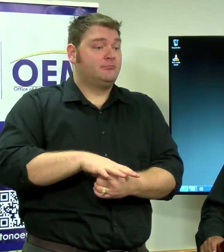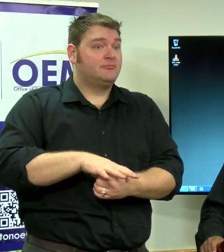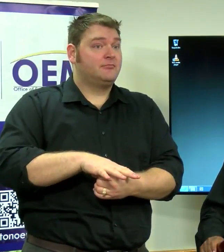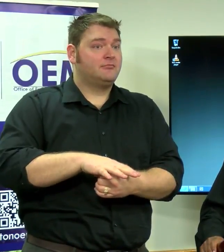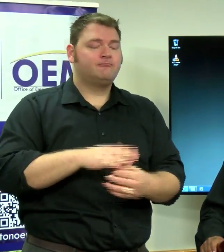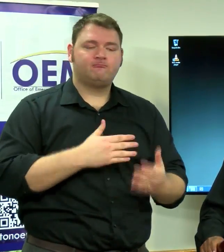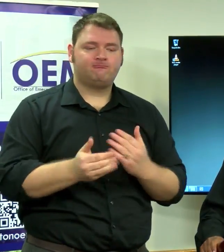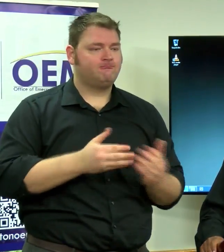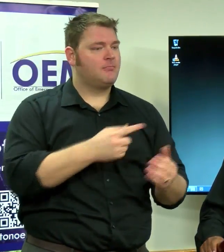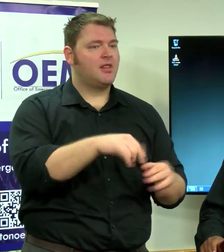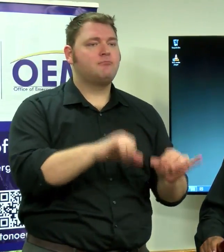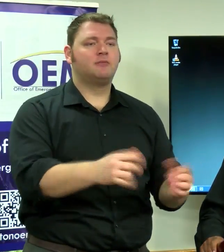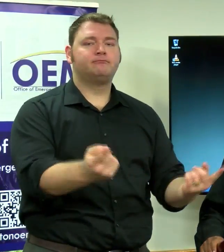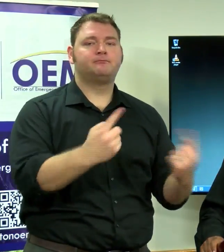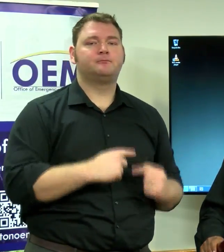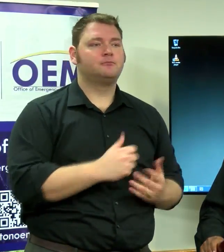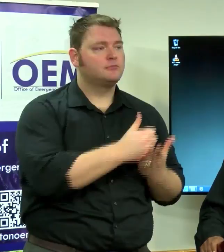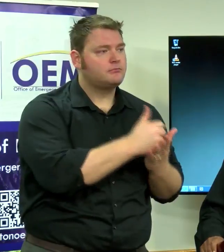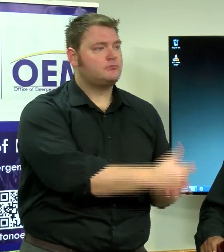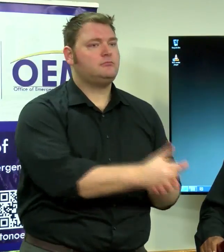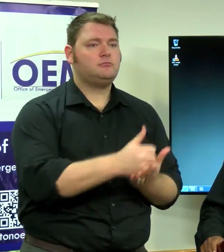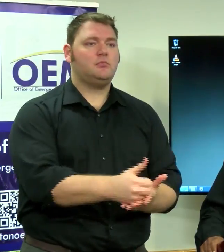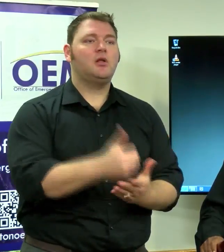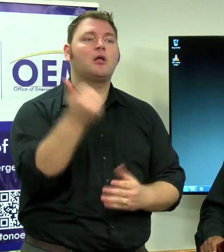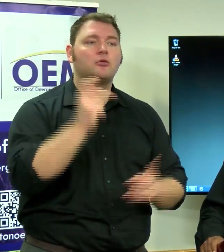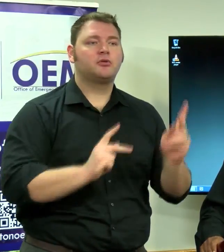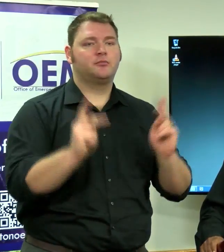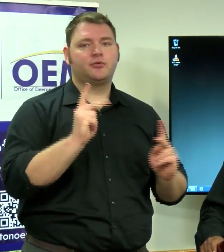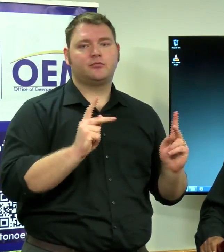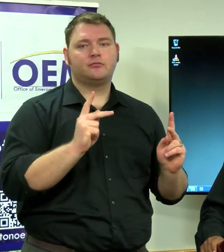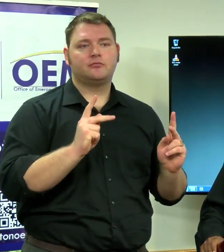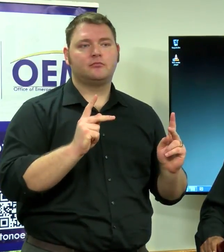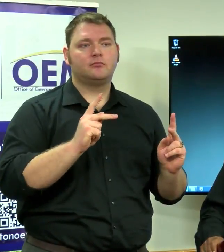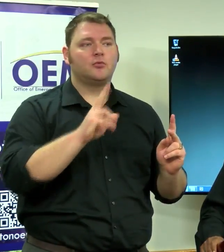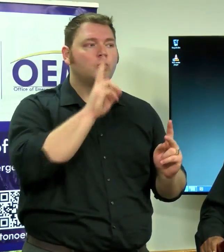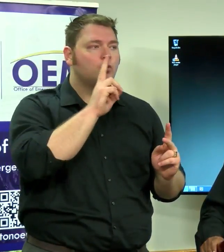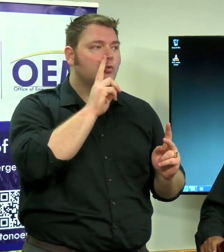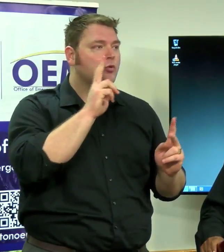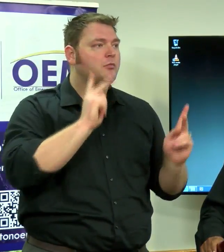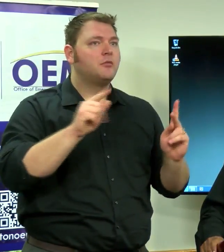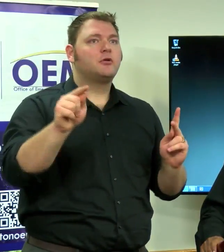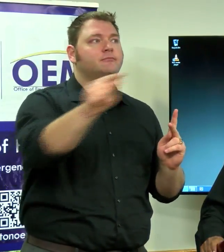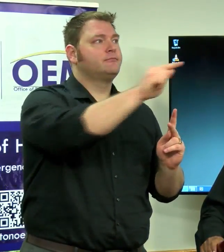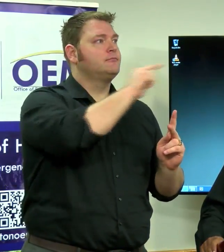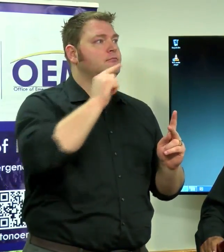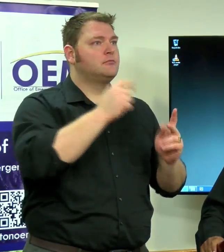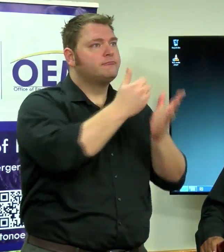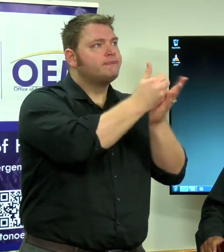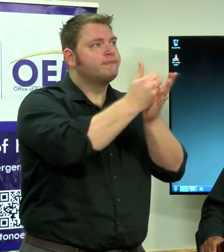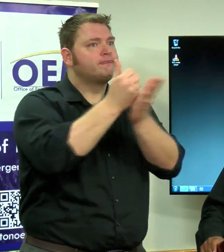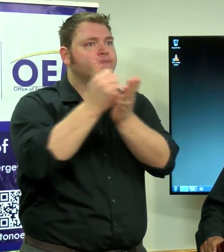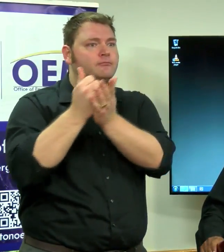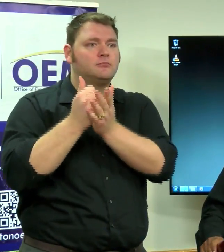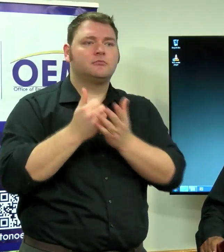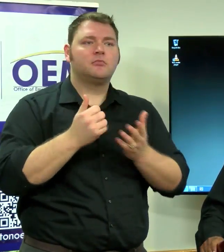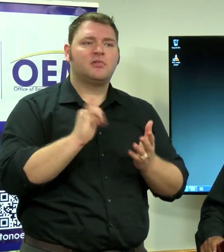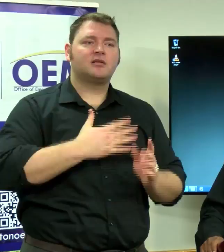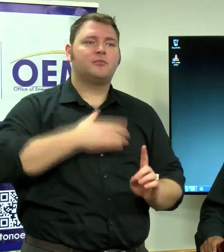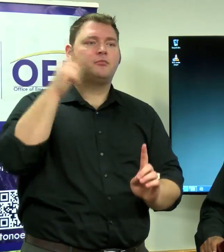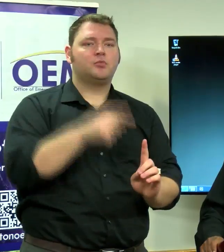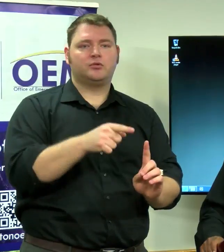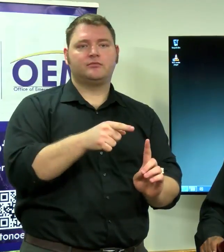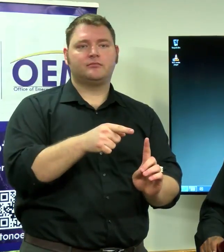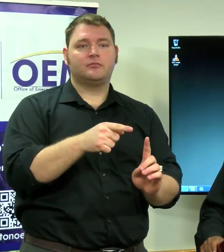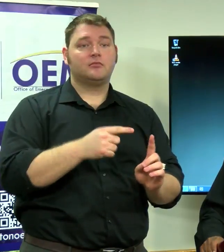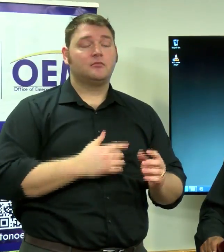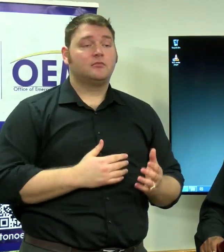that, they are out here doing their very best to meet the needs of Houstonians in our city. And that's the point that I want to make, is